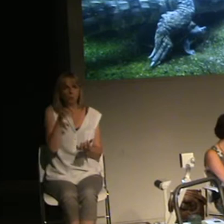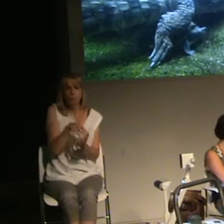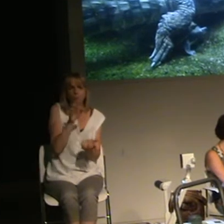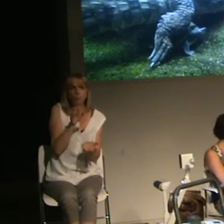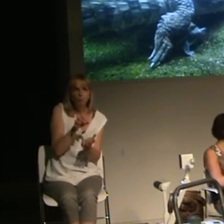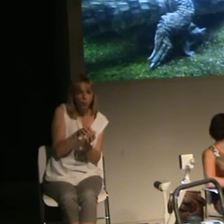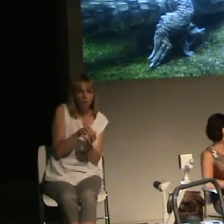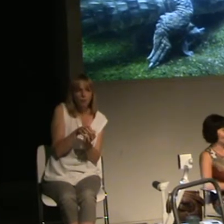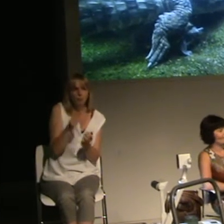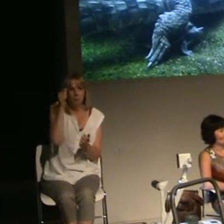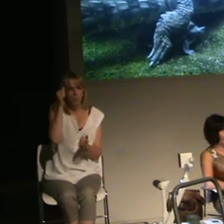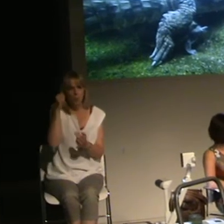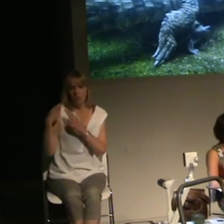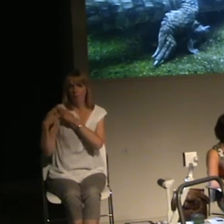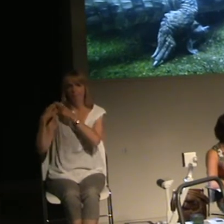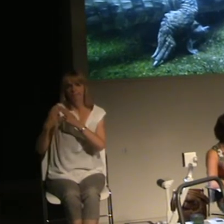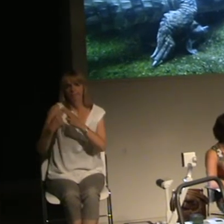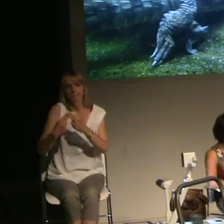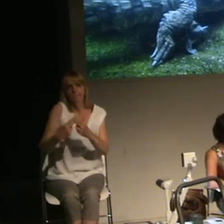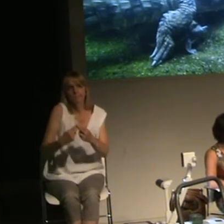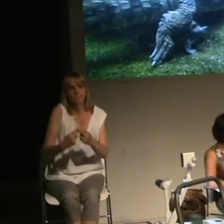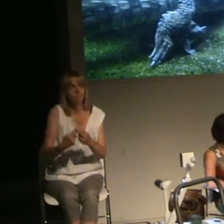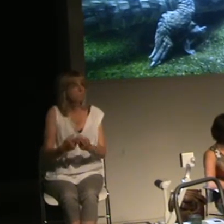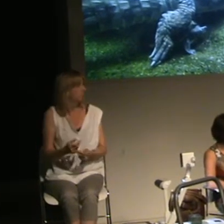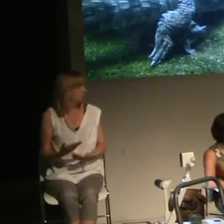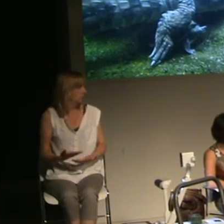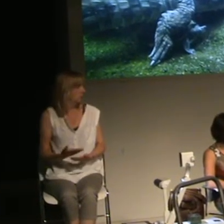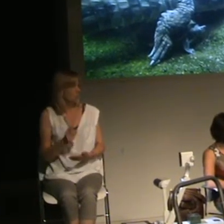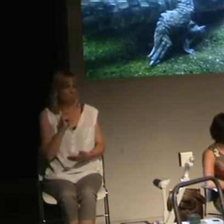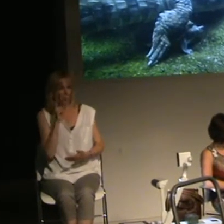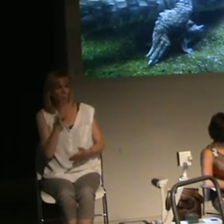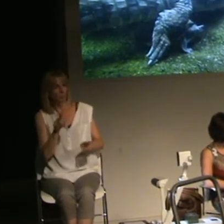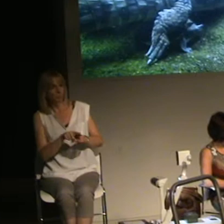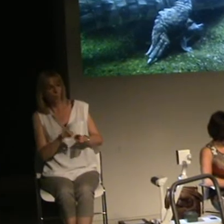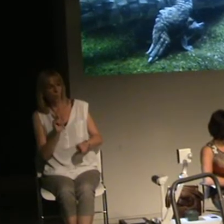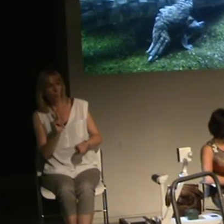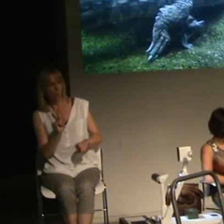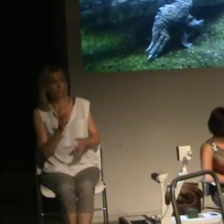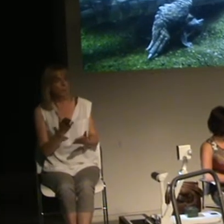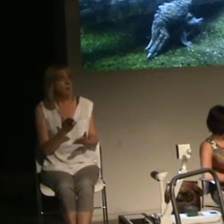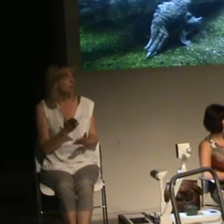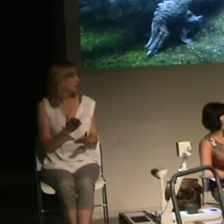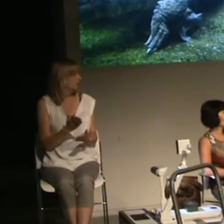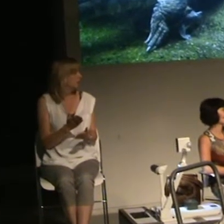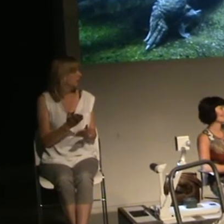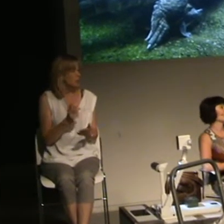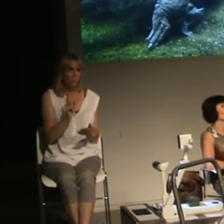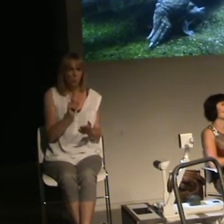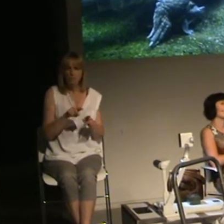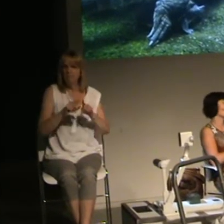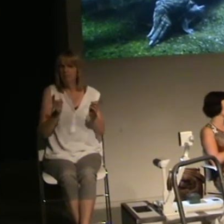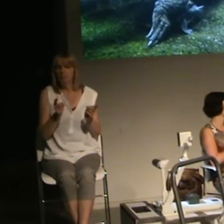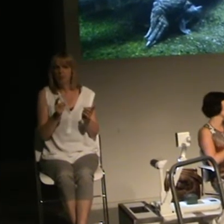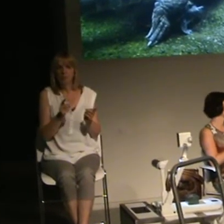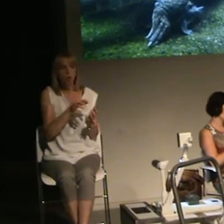and certainly their ancestors, an ancient family, what they look like. But how do we differentiate between a crocodile